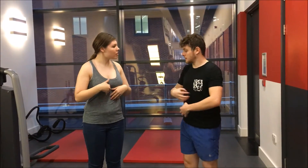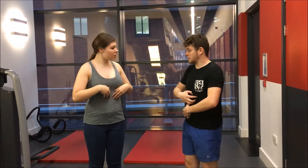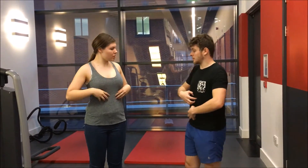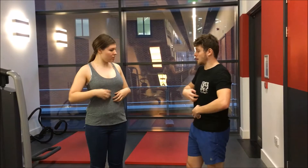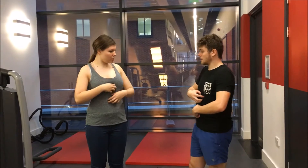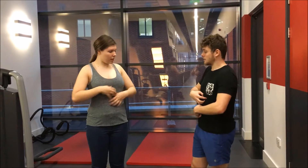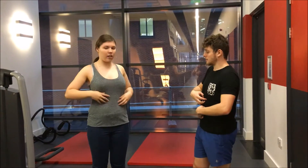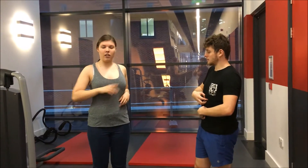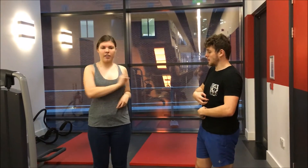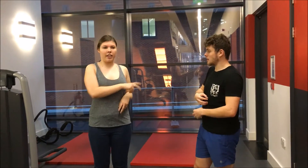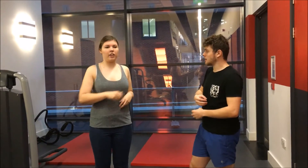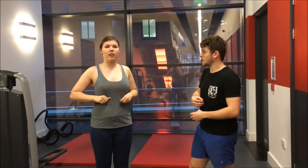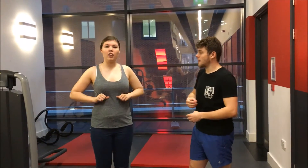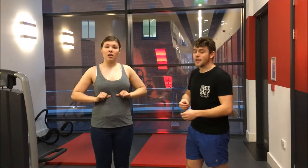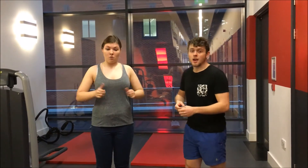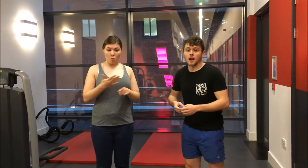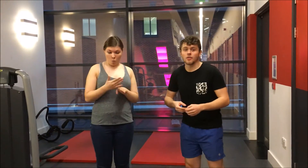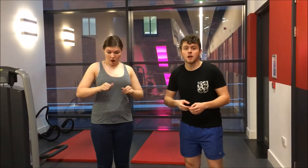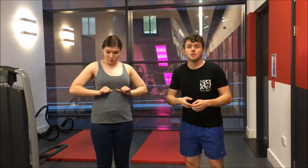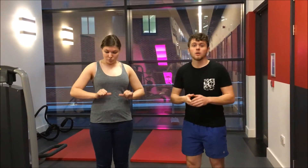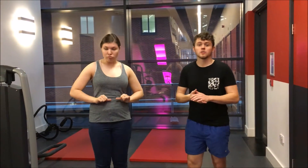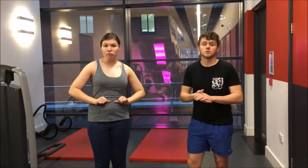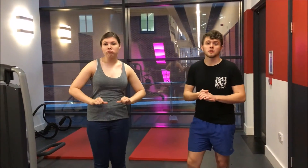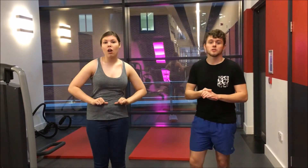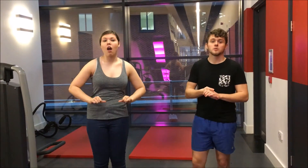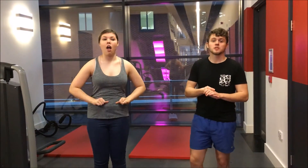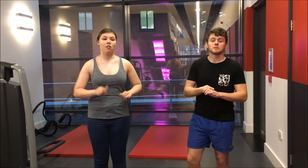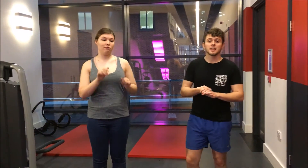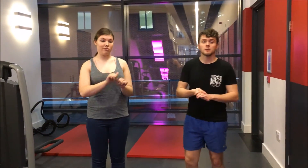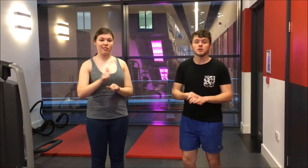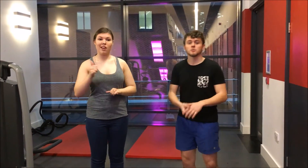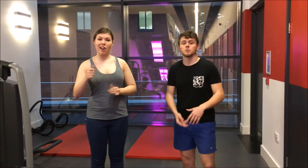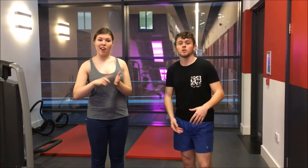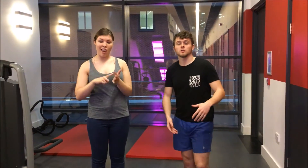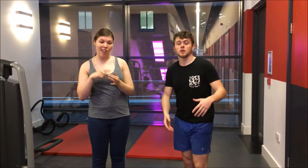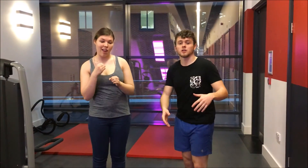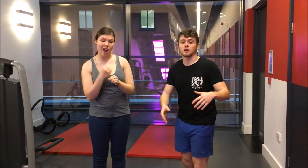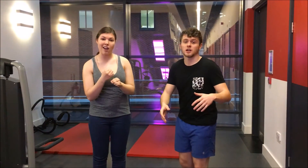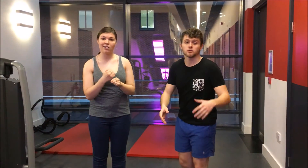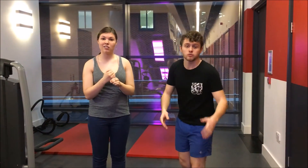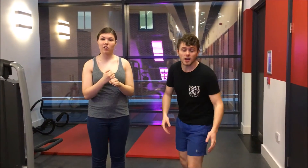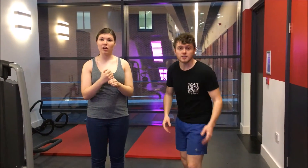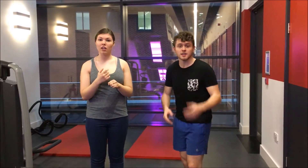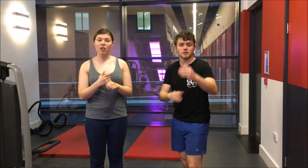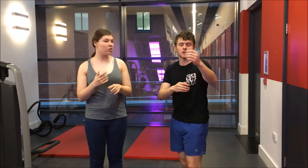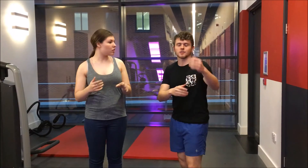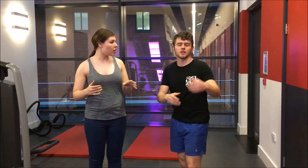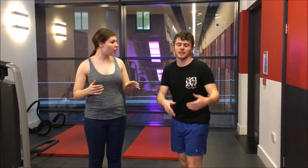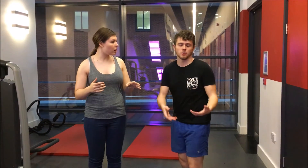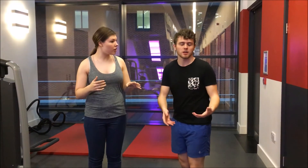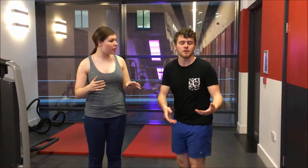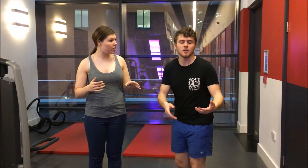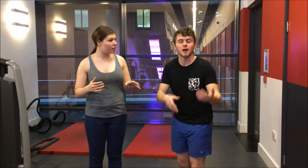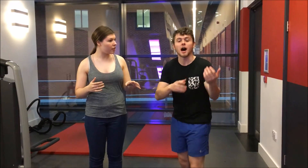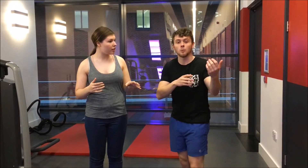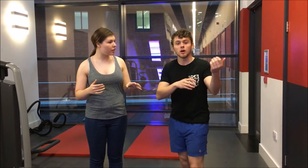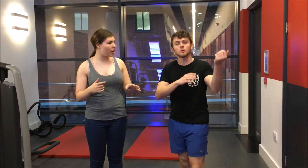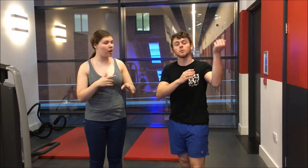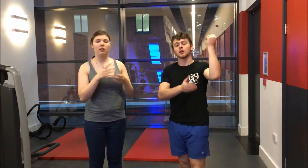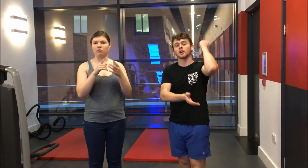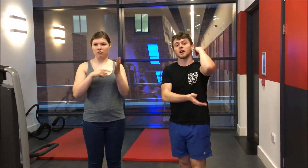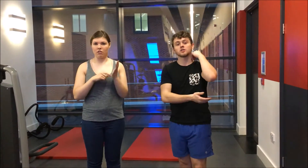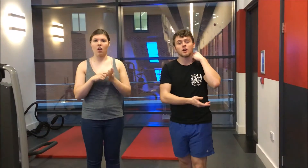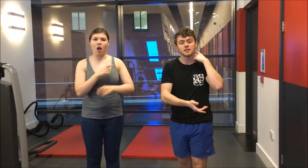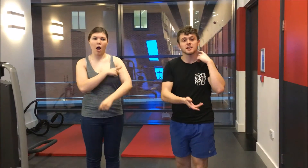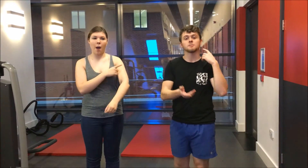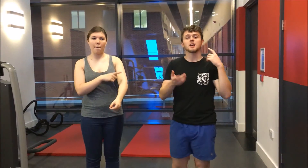abs? Here, yeah. And then also we're going to be doing some leg work. So we're working on our triceps. Arm work.